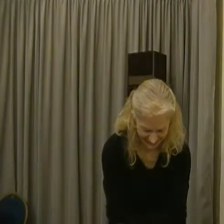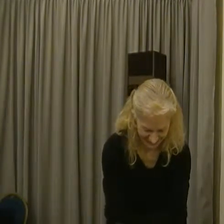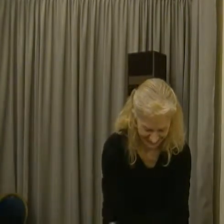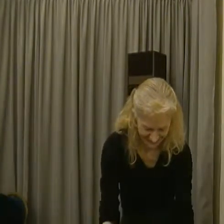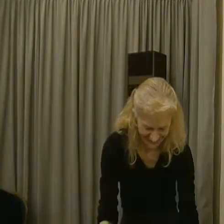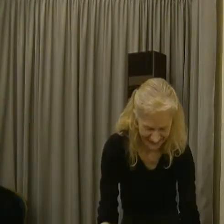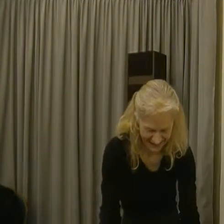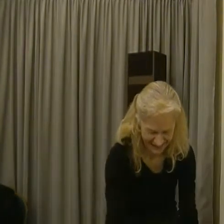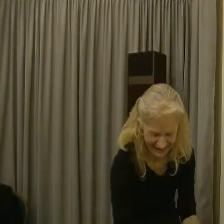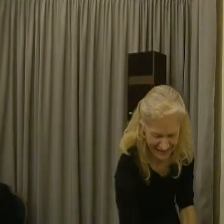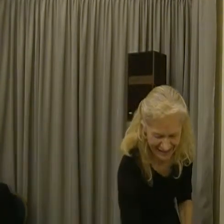371.